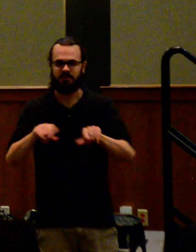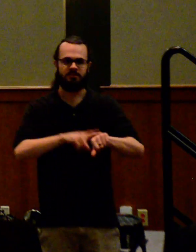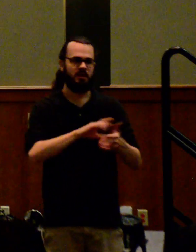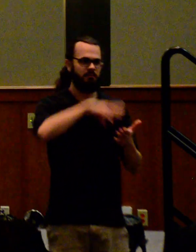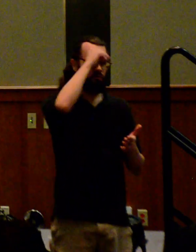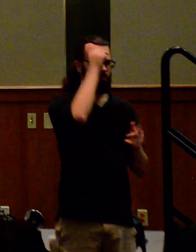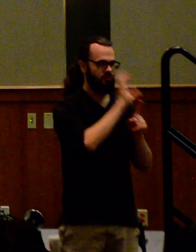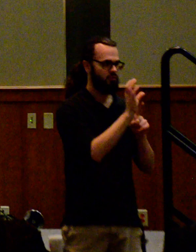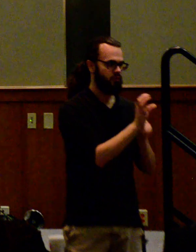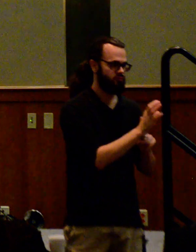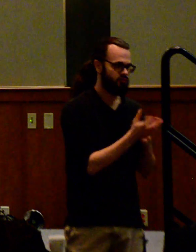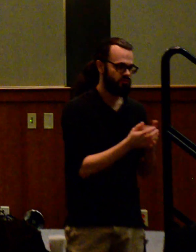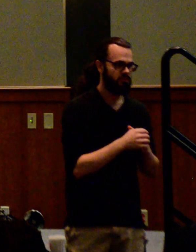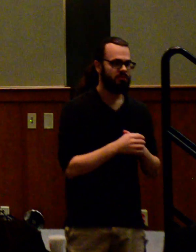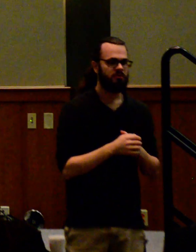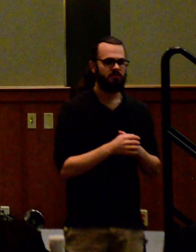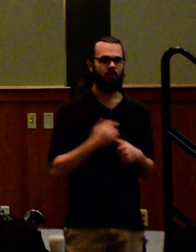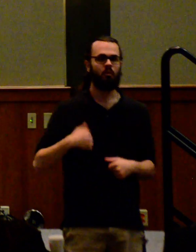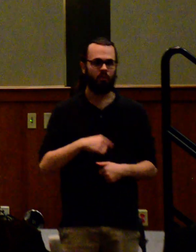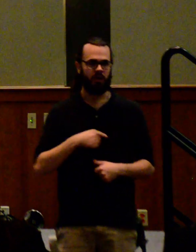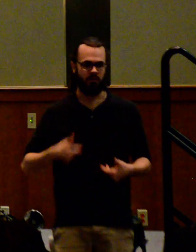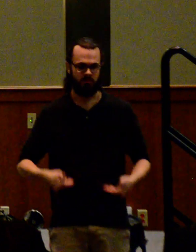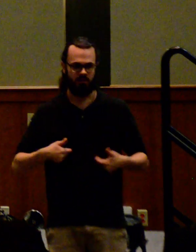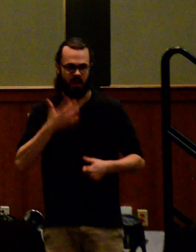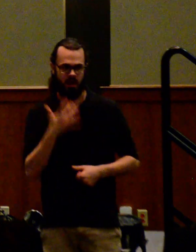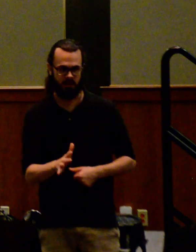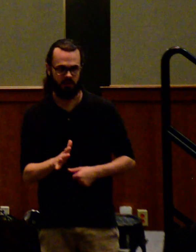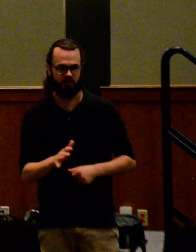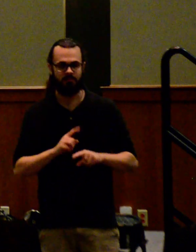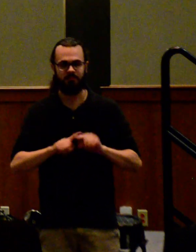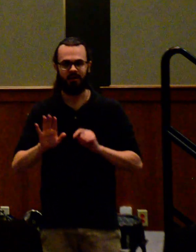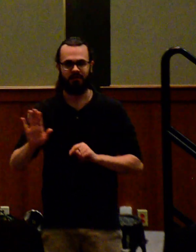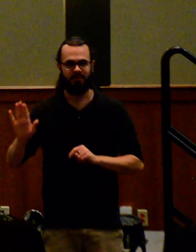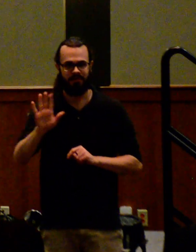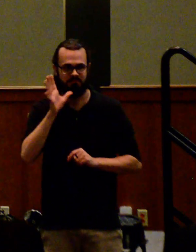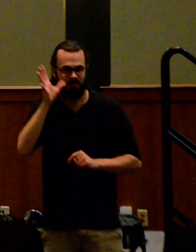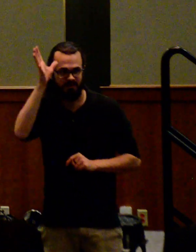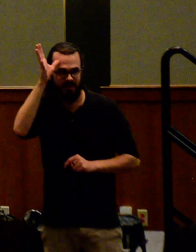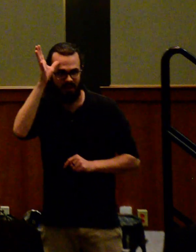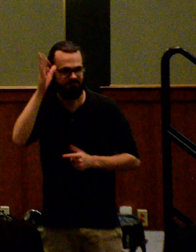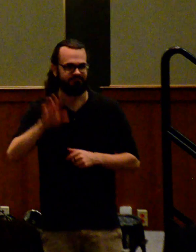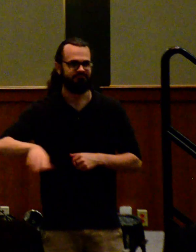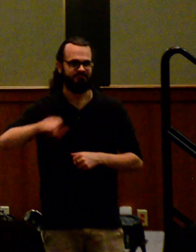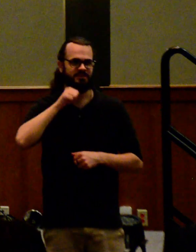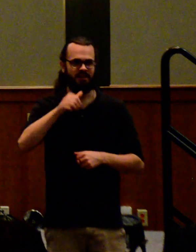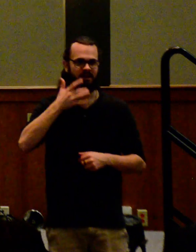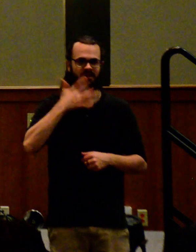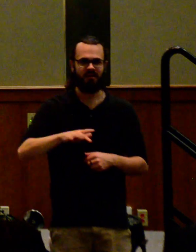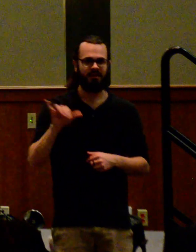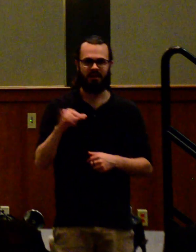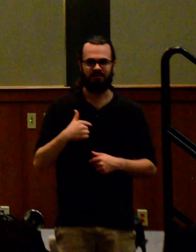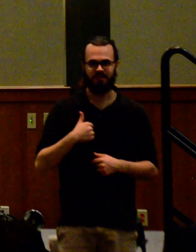Unfortunately, my parents didn't have a similar opportunity, as their priority was my brother's health and providing for the family.